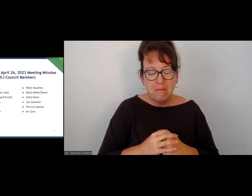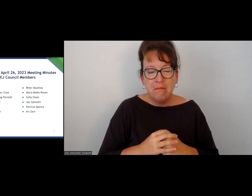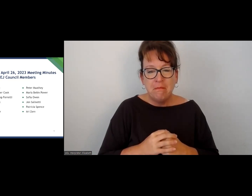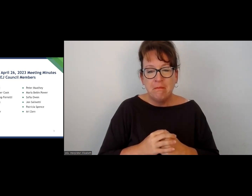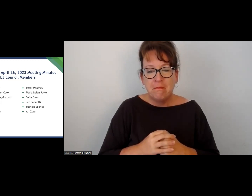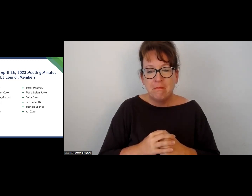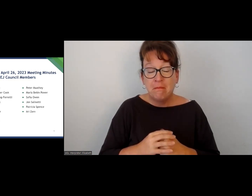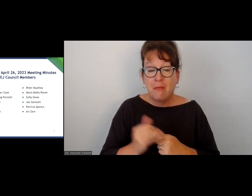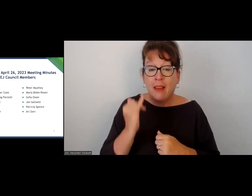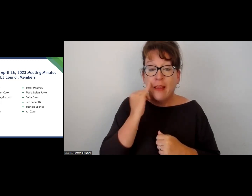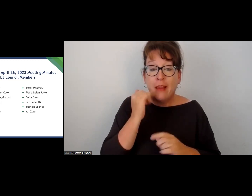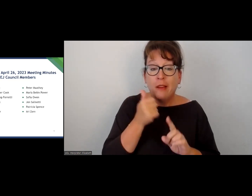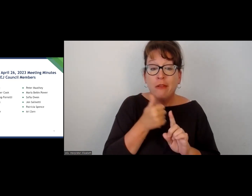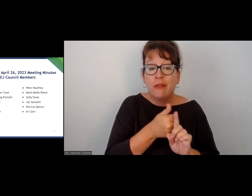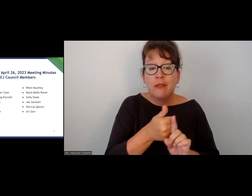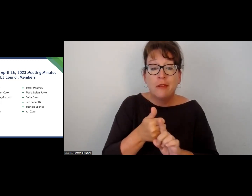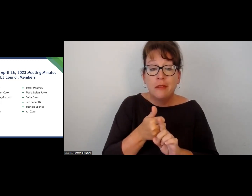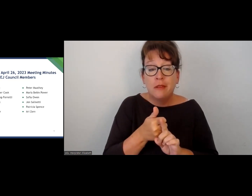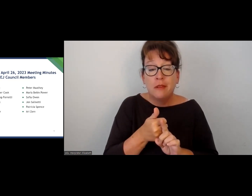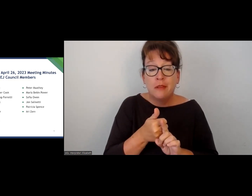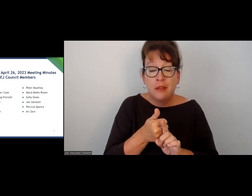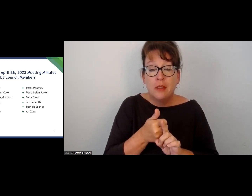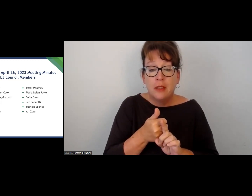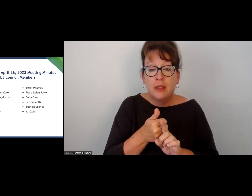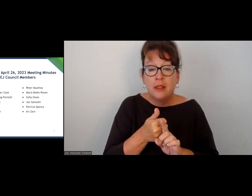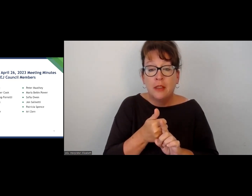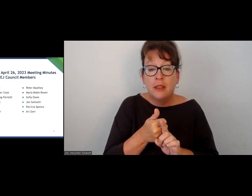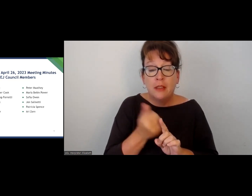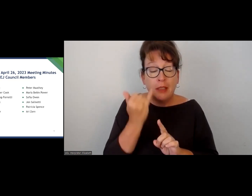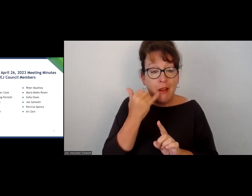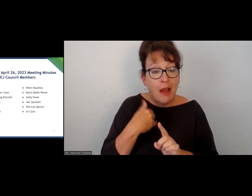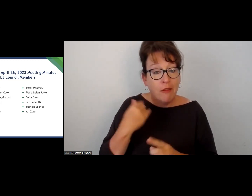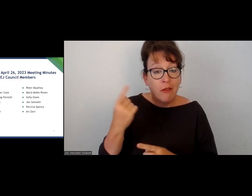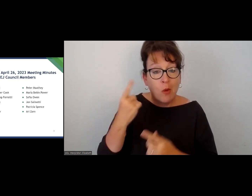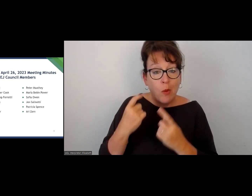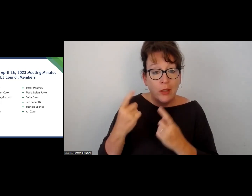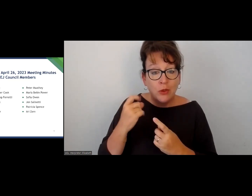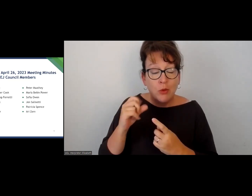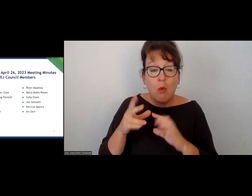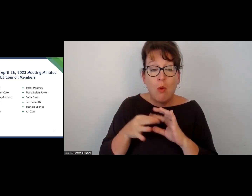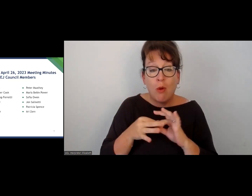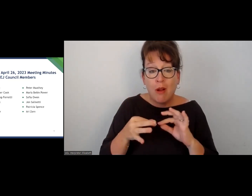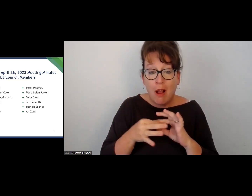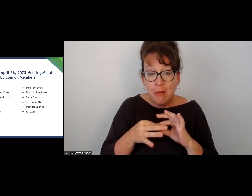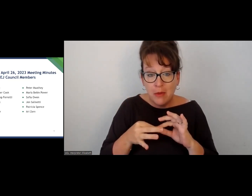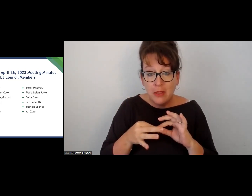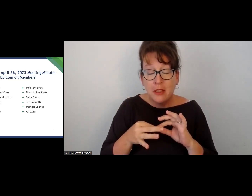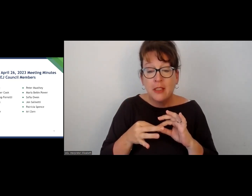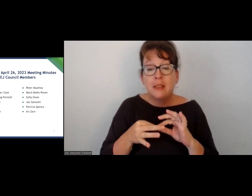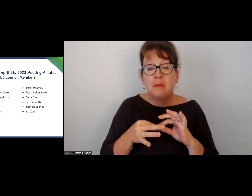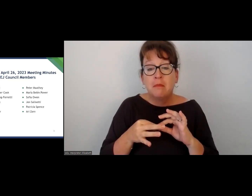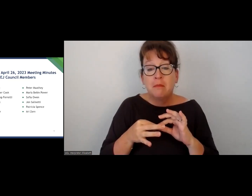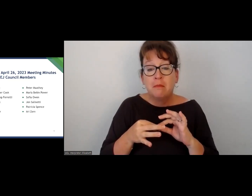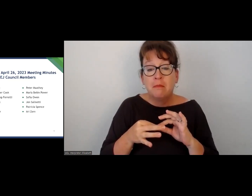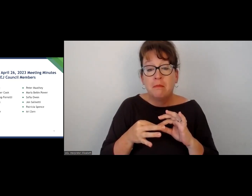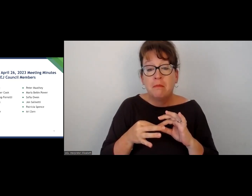Let's see, if there is a question or comment that's being, I guess